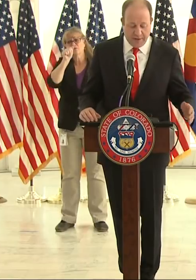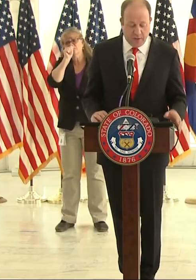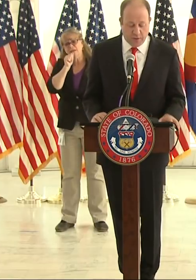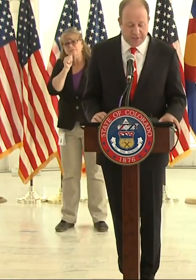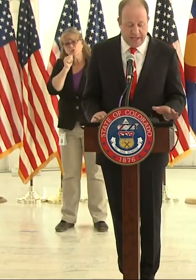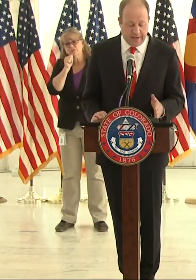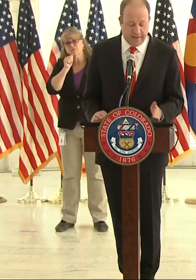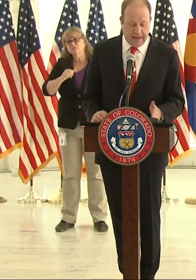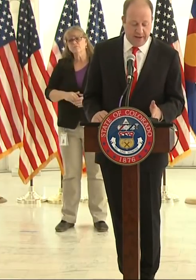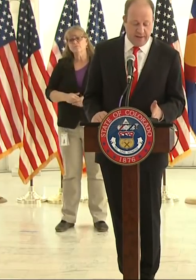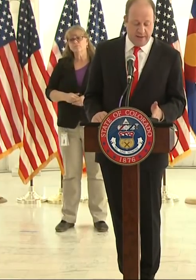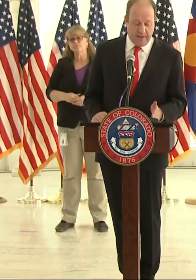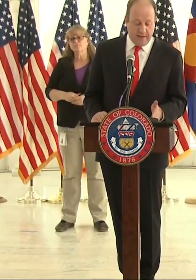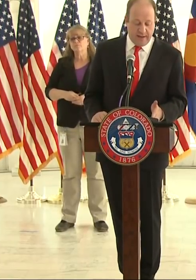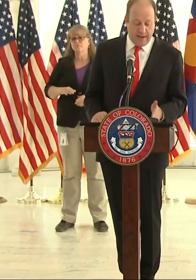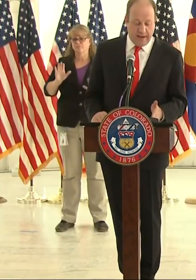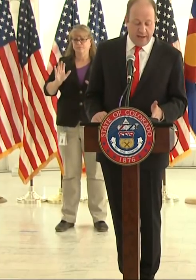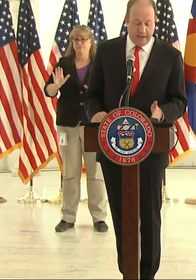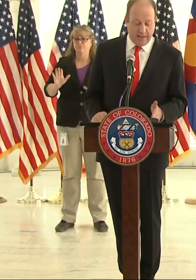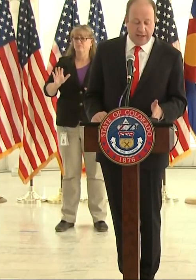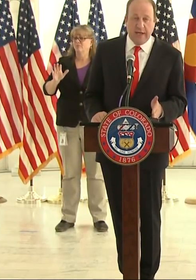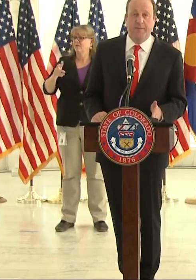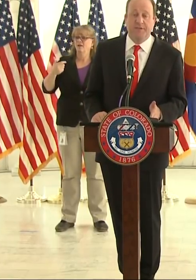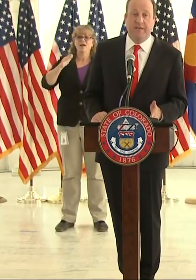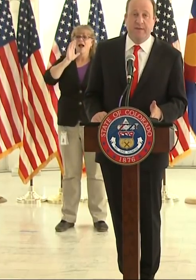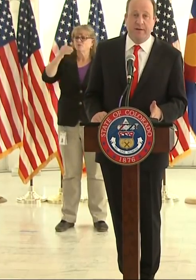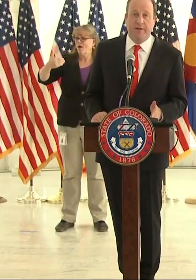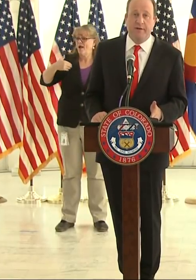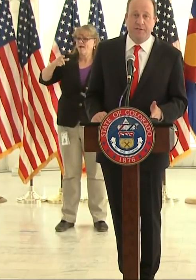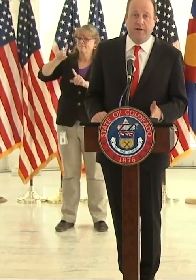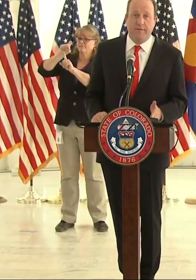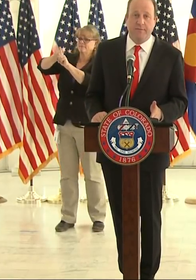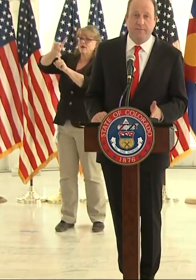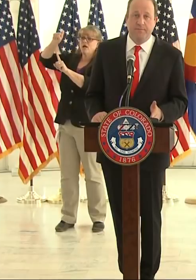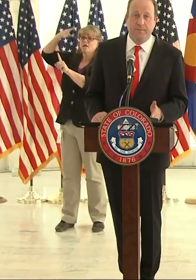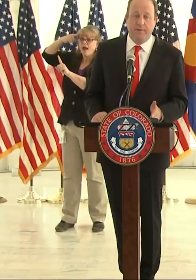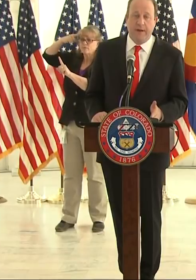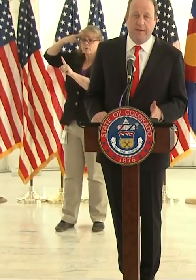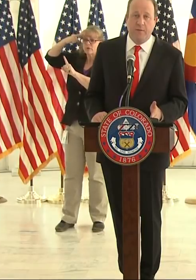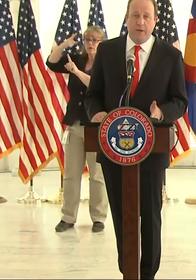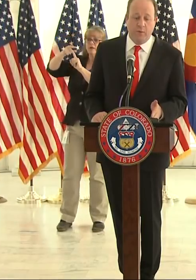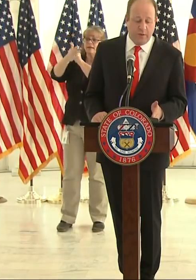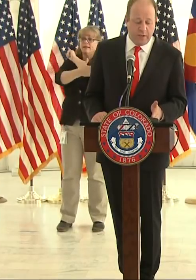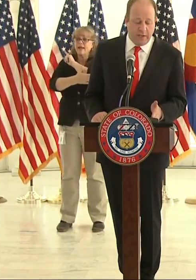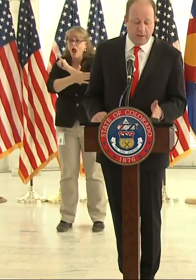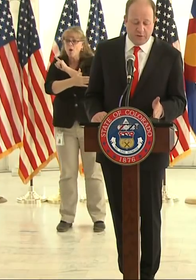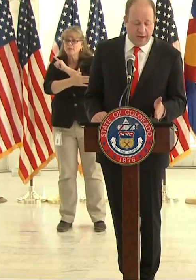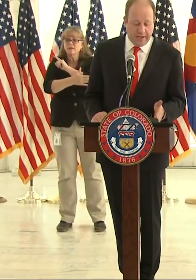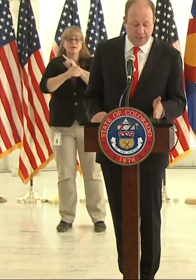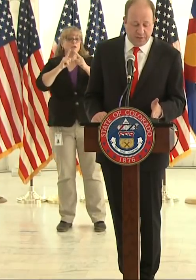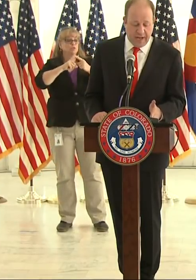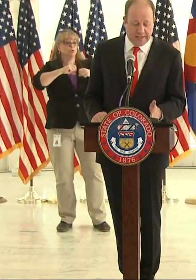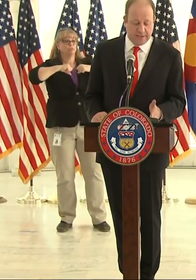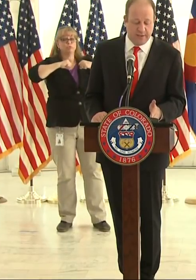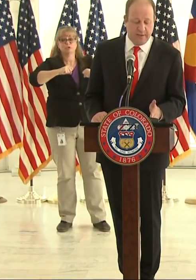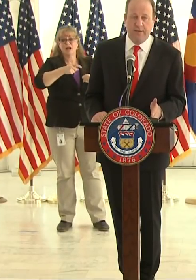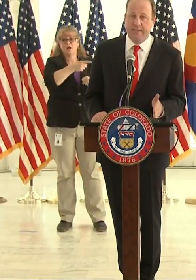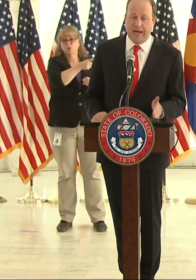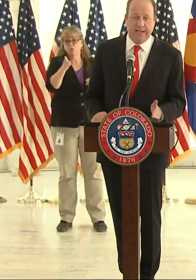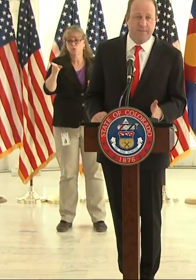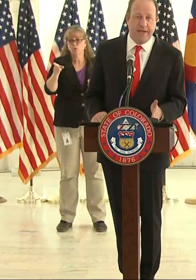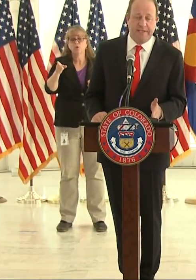government, county, or state that can keep you safe better than yourself, right? We try to issue